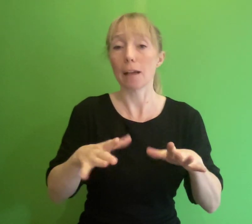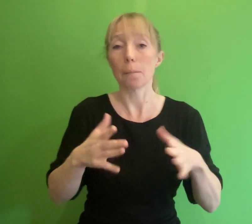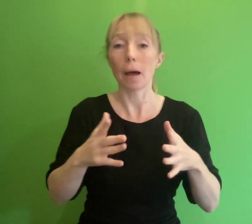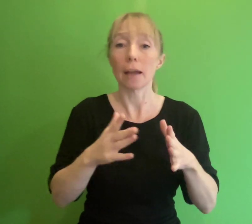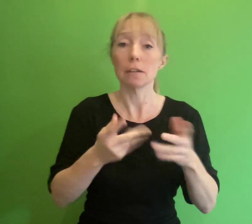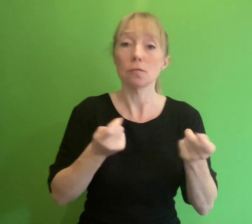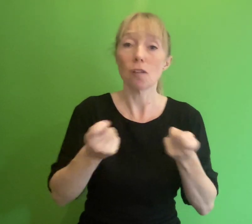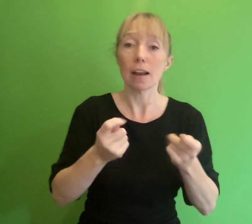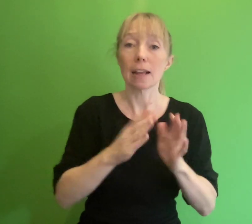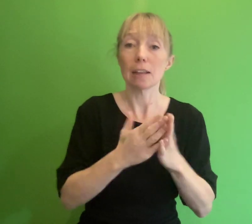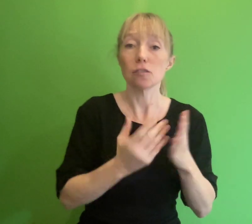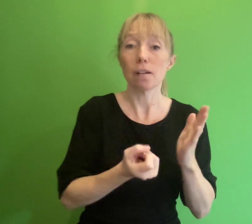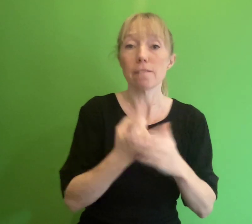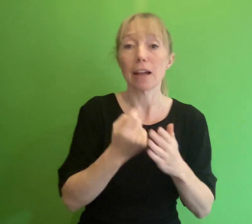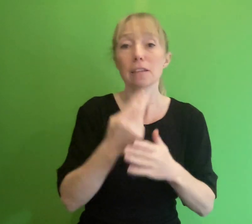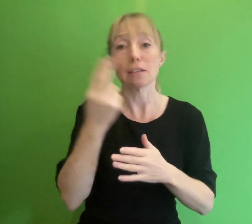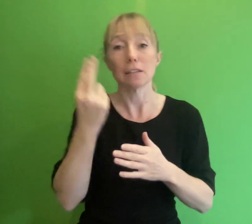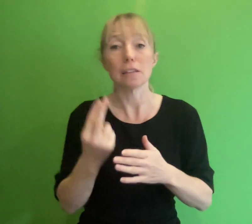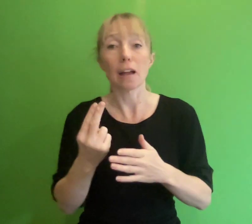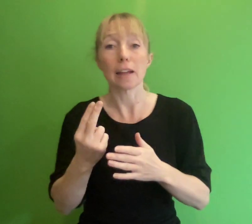development opportunities for deaf and disabled writers.